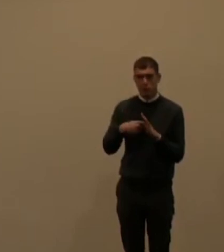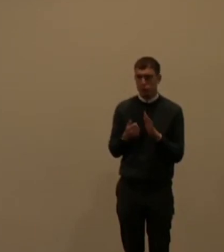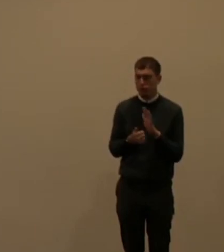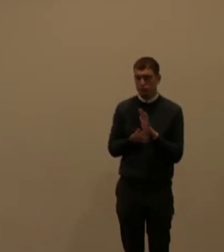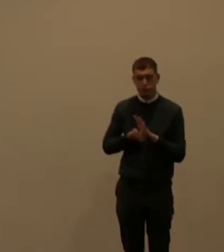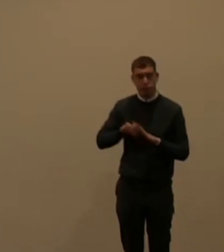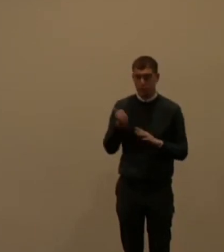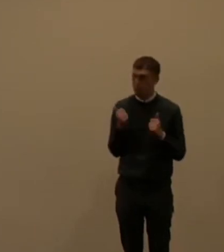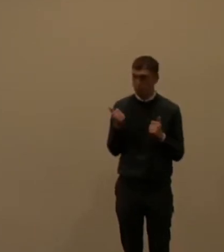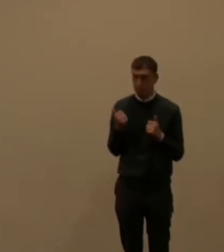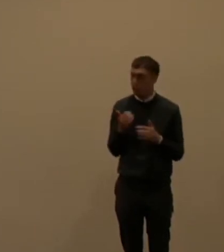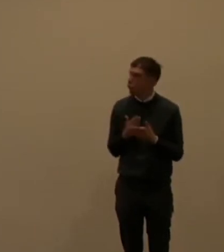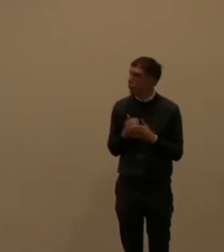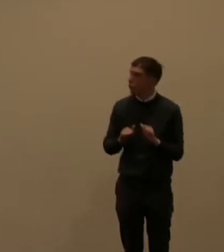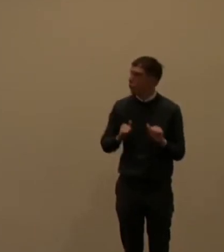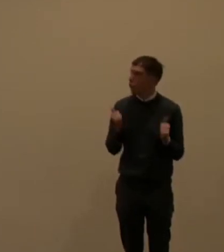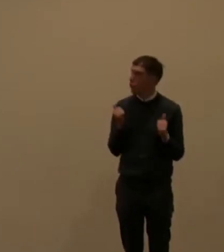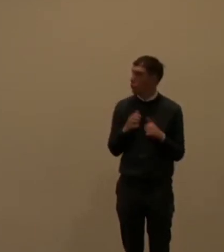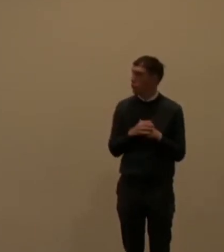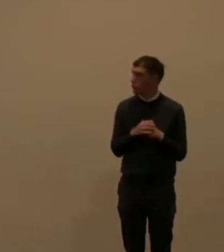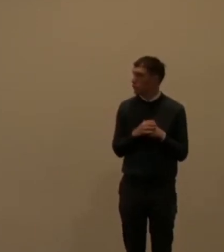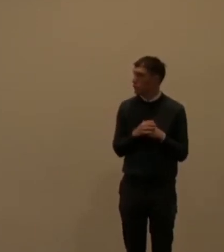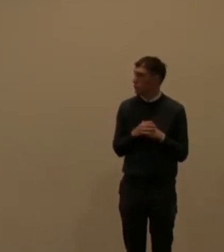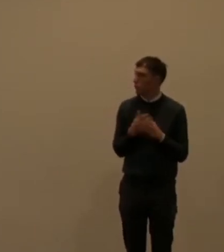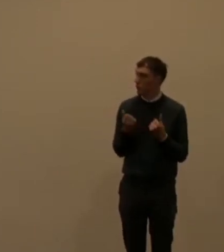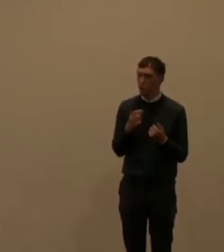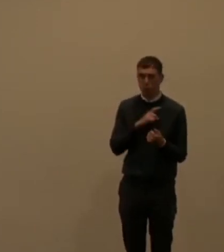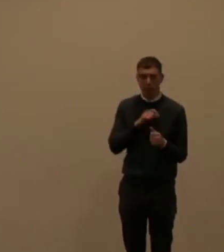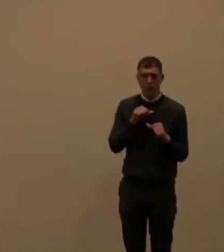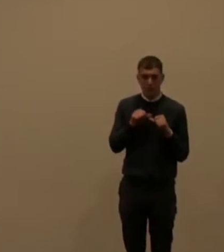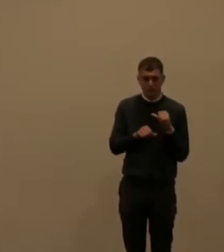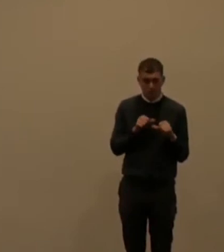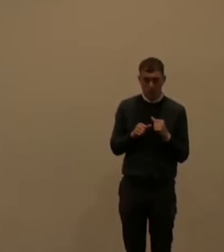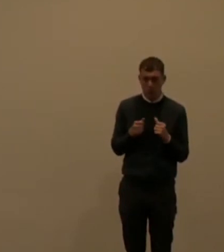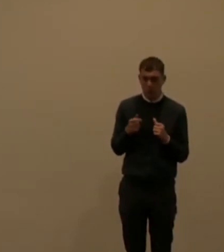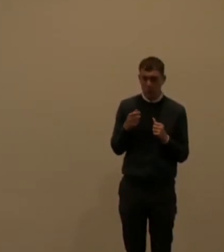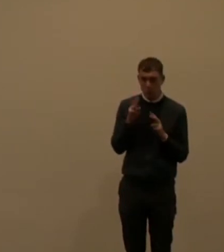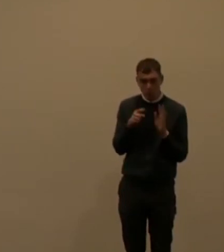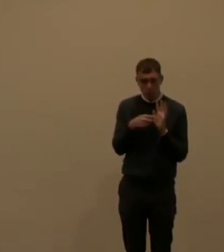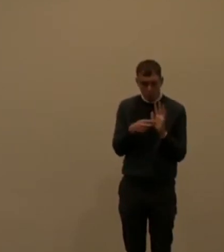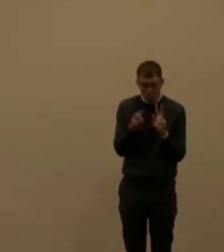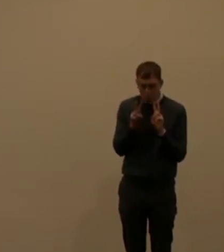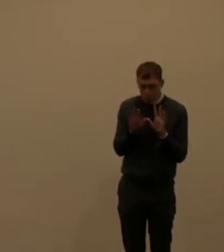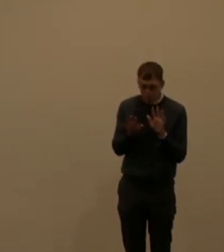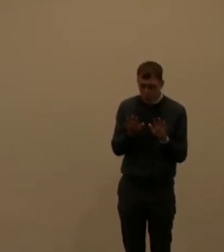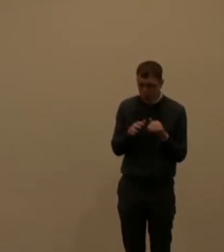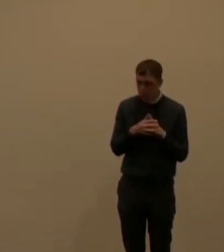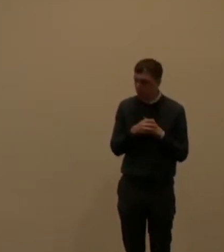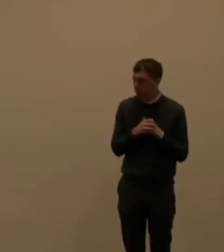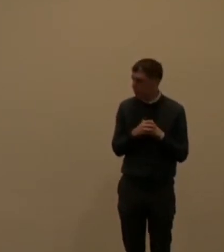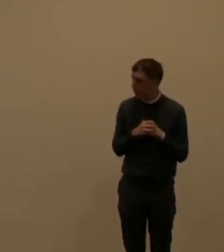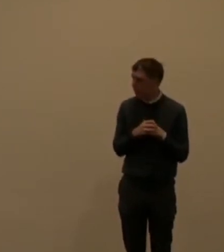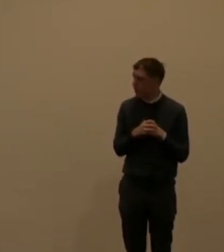first step. We had them involved in the process of figuring out how we want the system to look like. We had